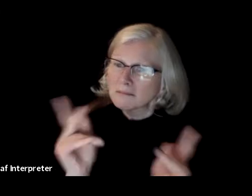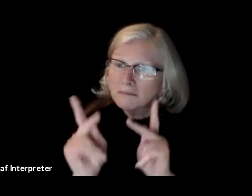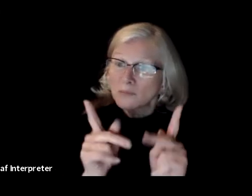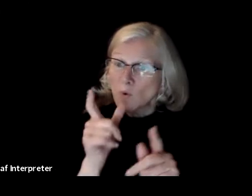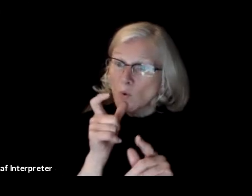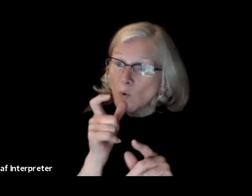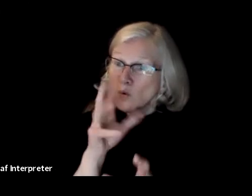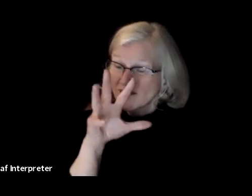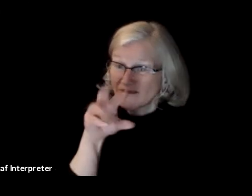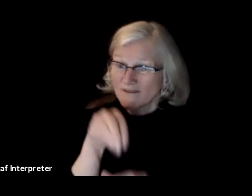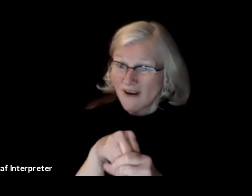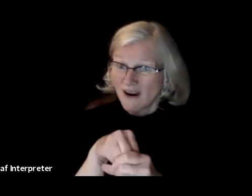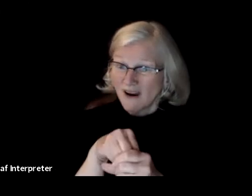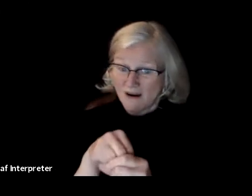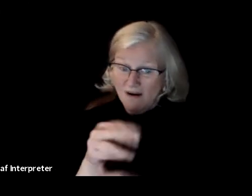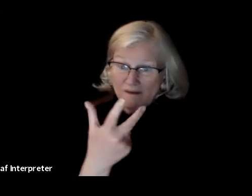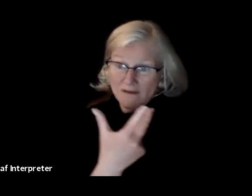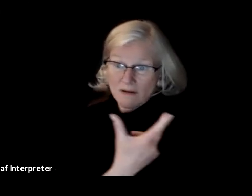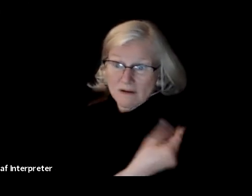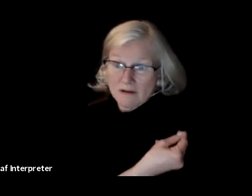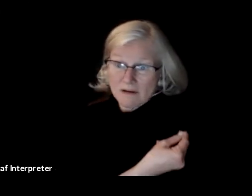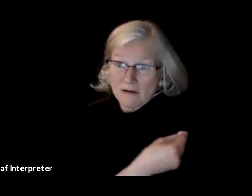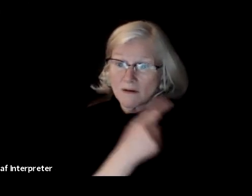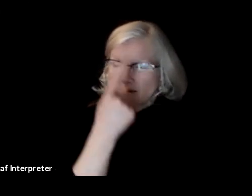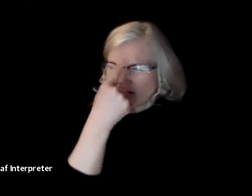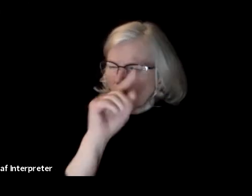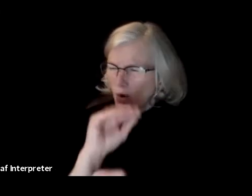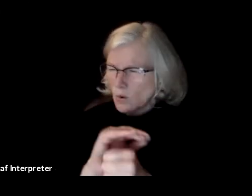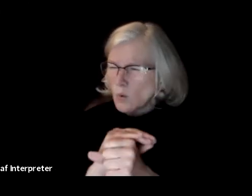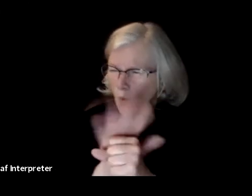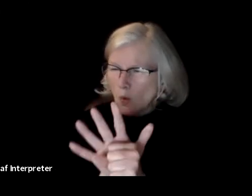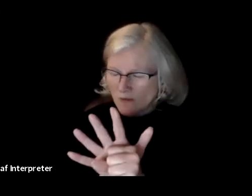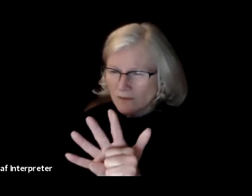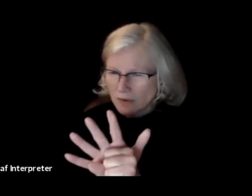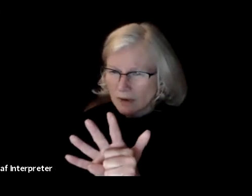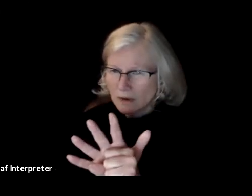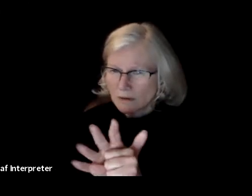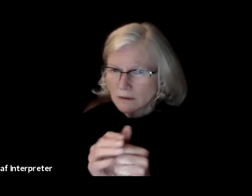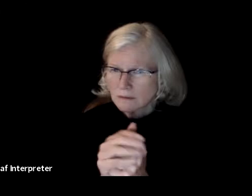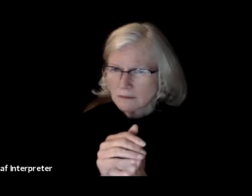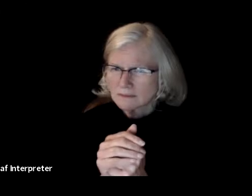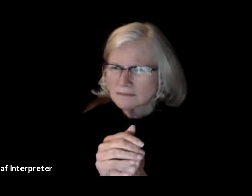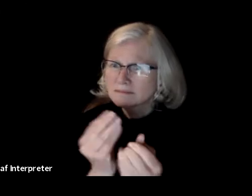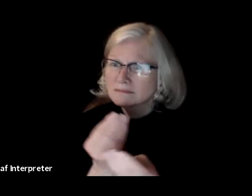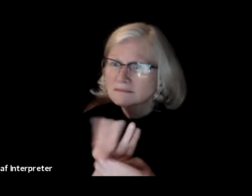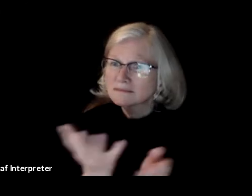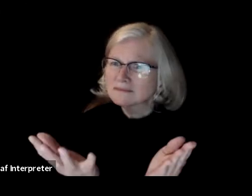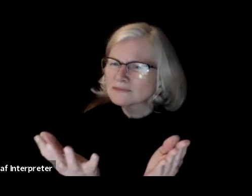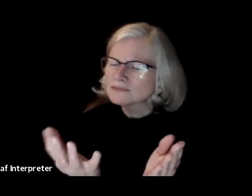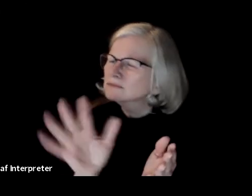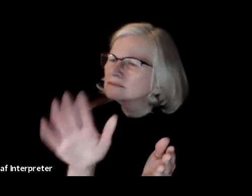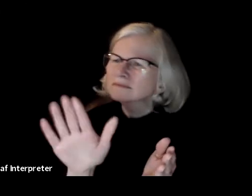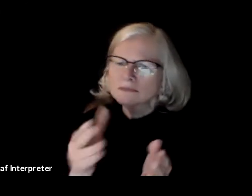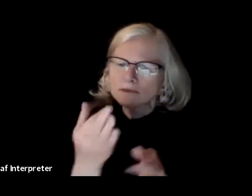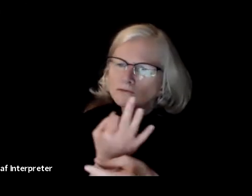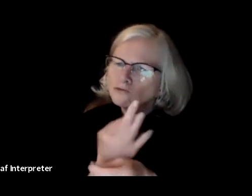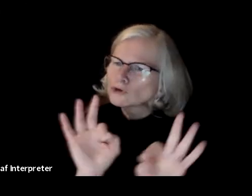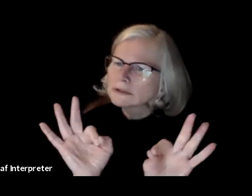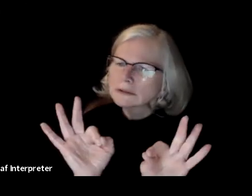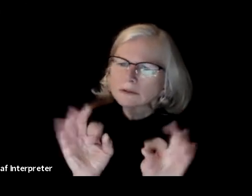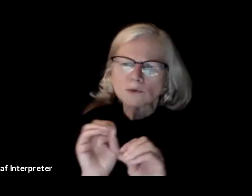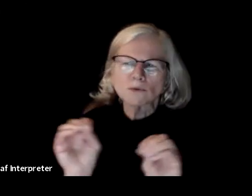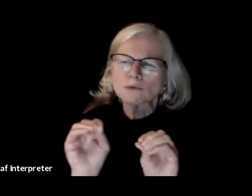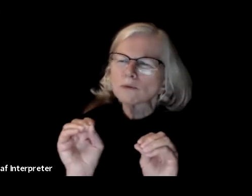COVID-19 vaccination program must administer COVID-19 vaccine at no out-of-pocket cost to the